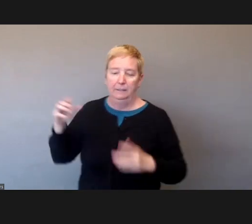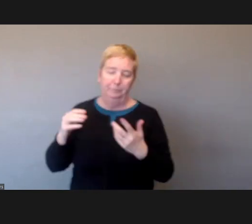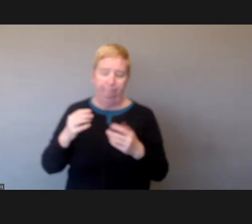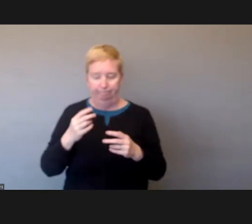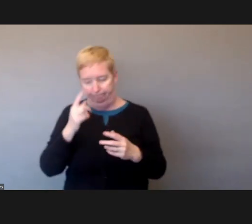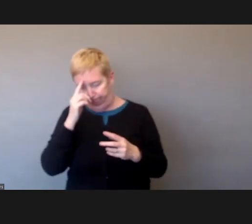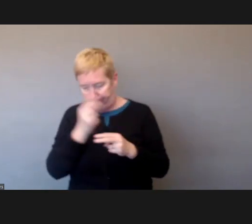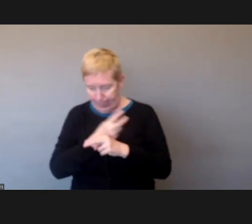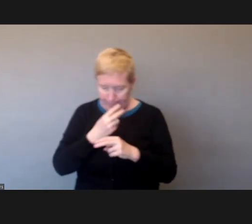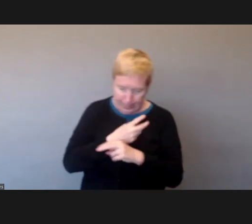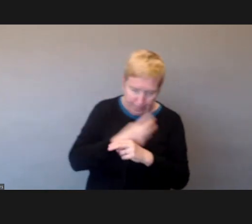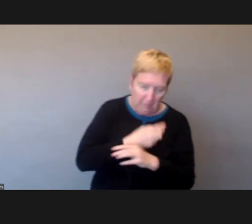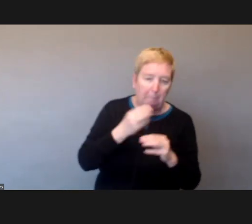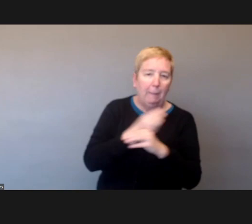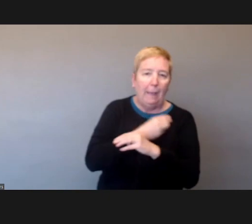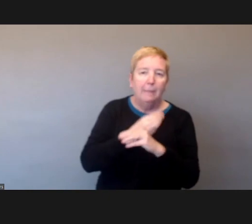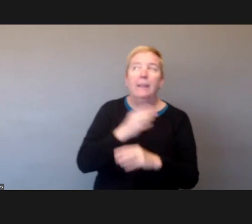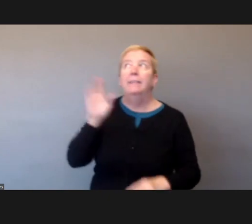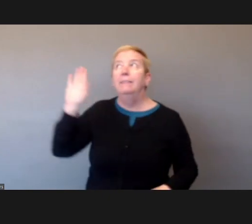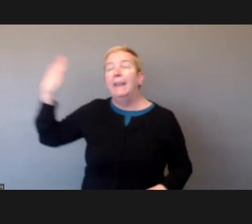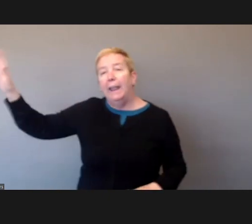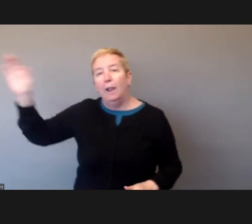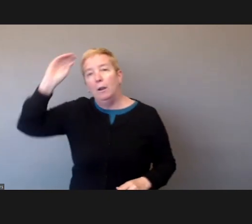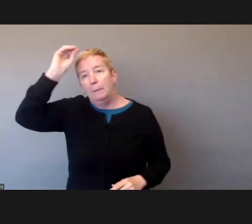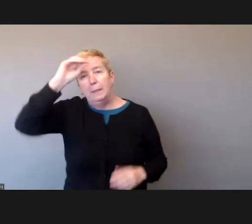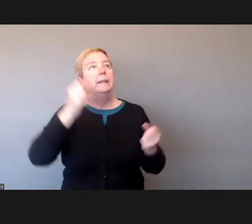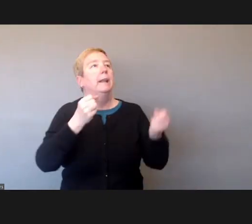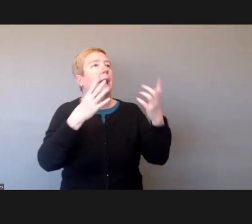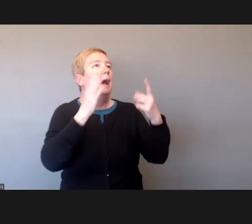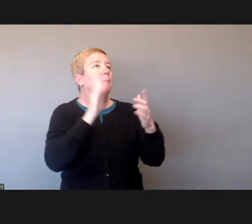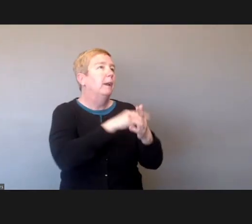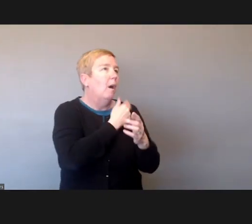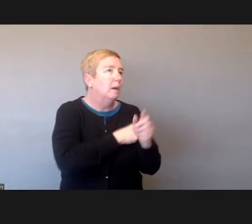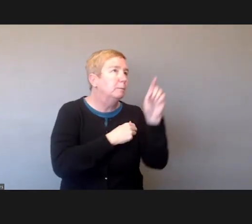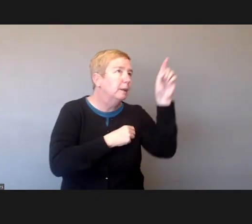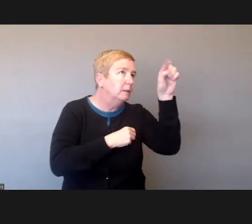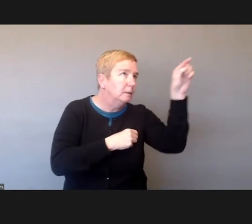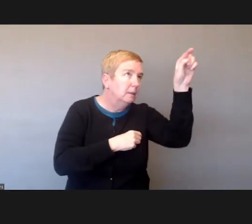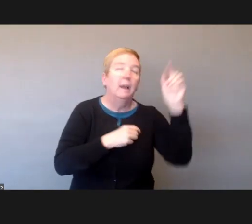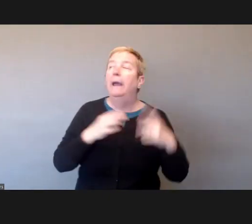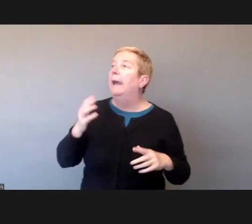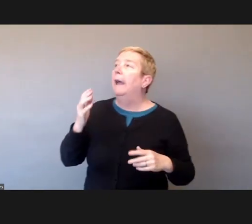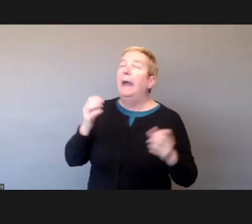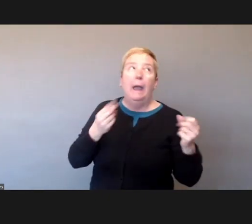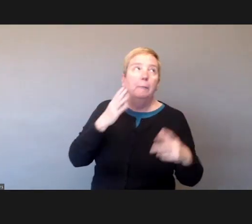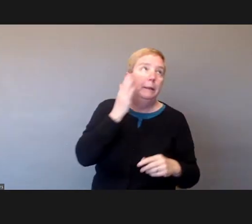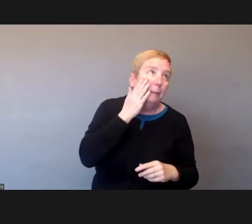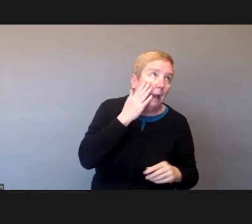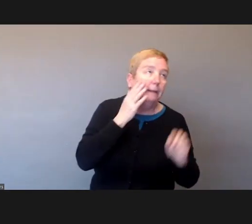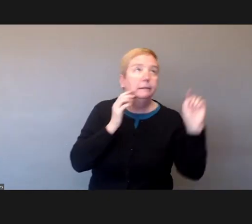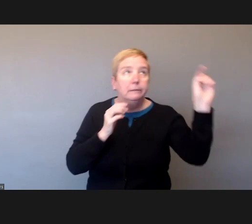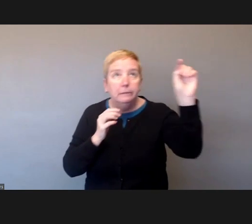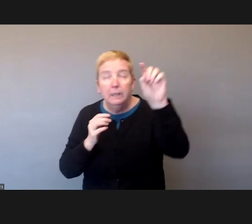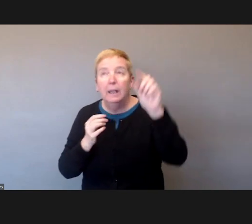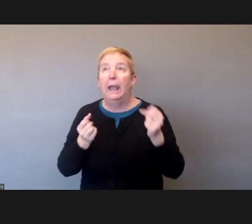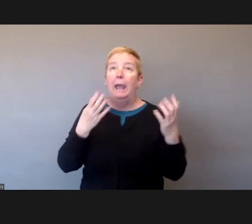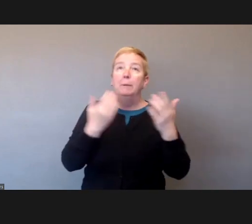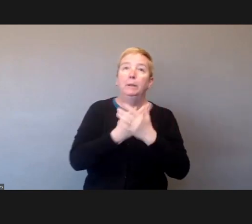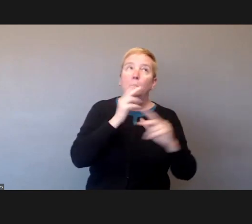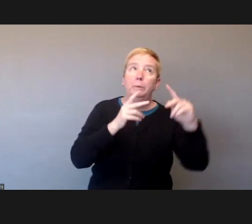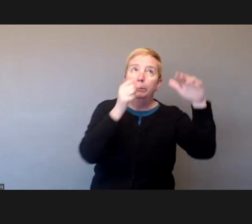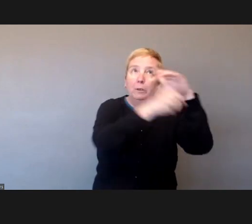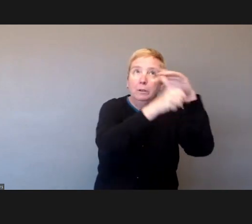many beds hospitals have and how many COVID patients they have, which are reported, and how many new hospitalizations they have,